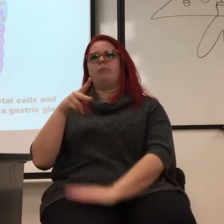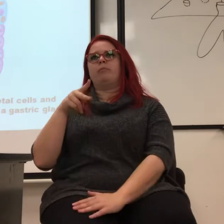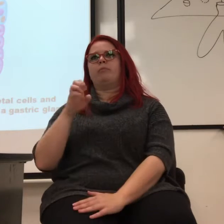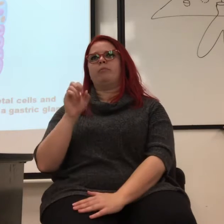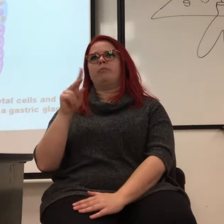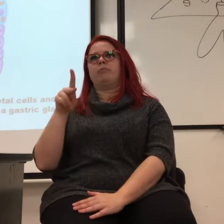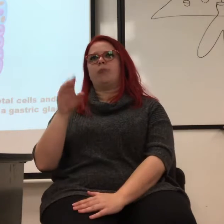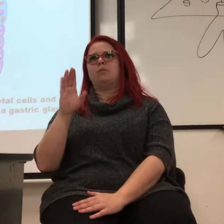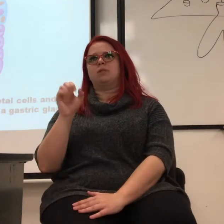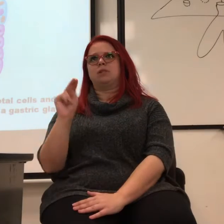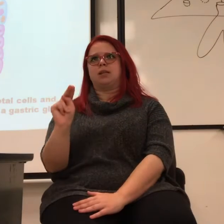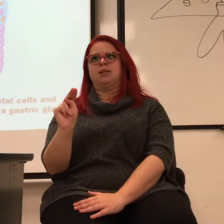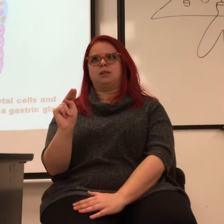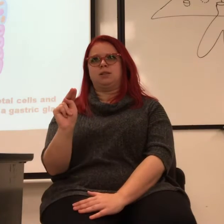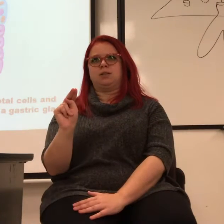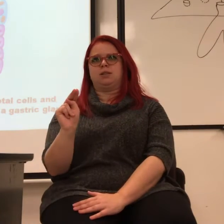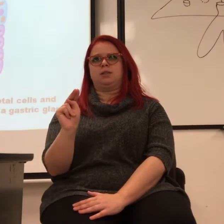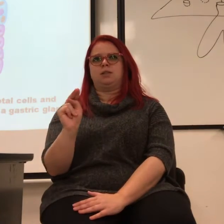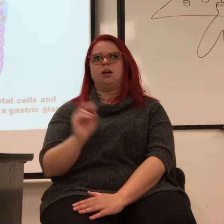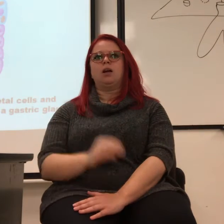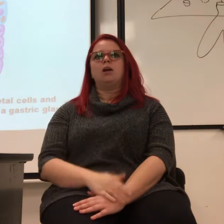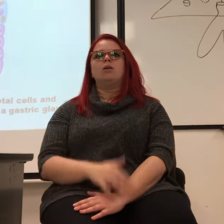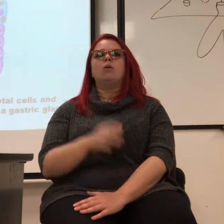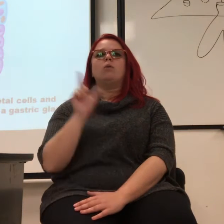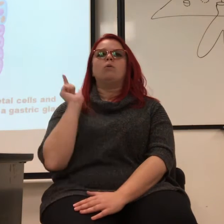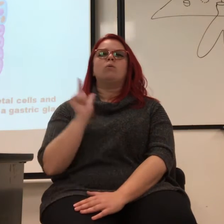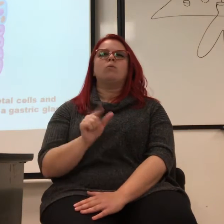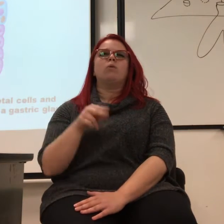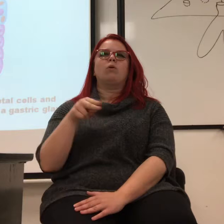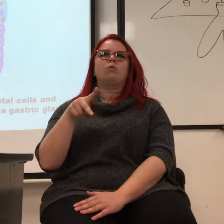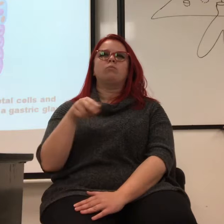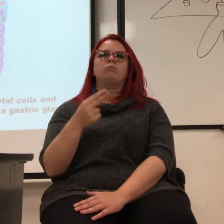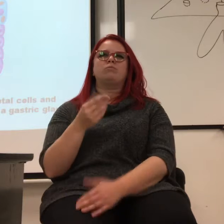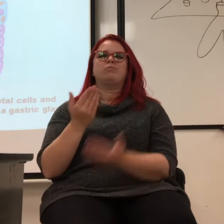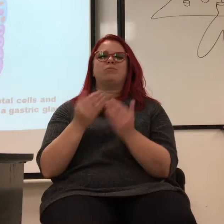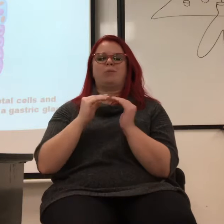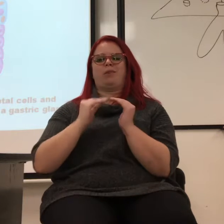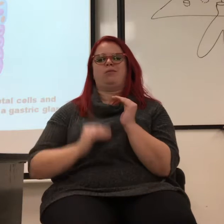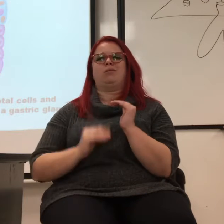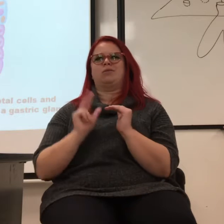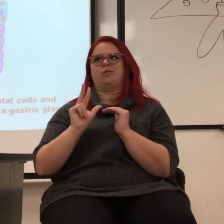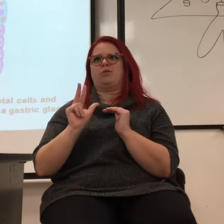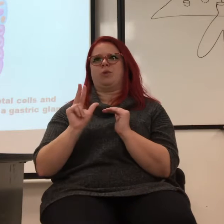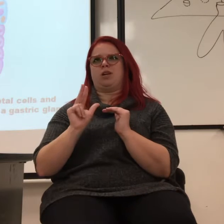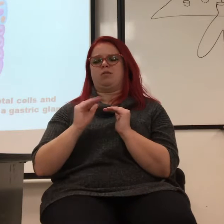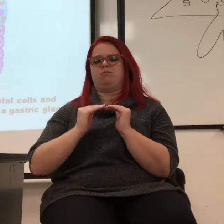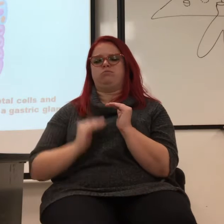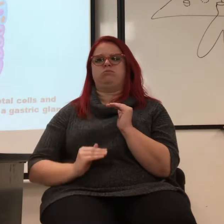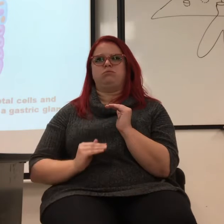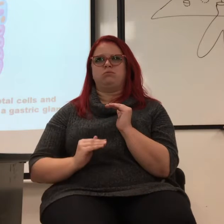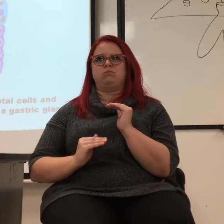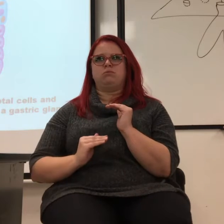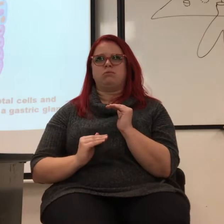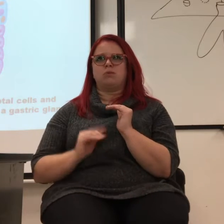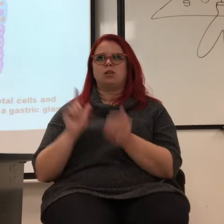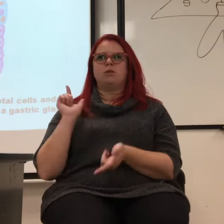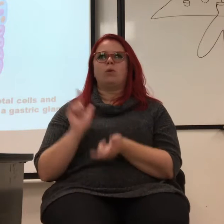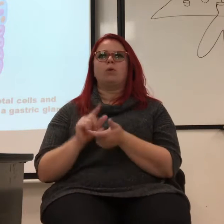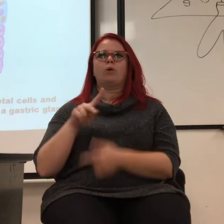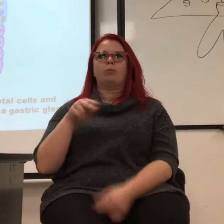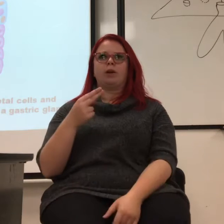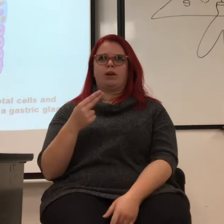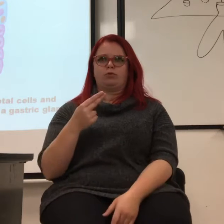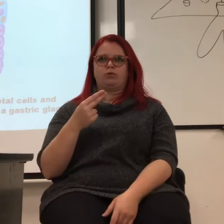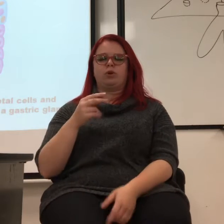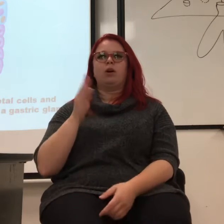So, low pH, maybe less than 3. pH less than 3, that'll